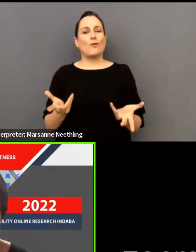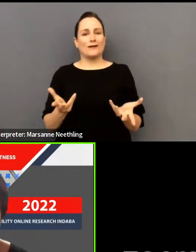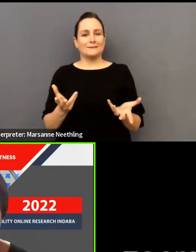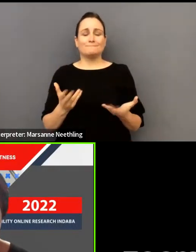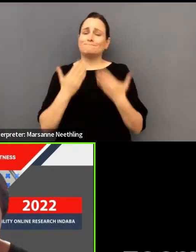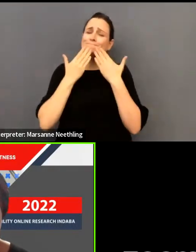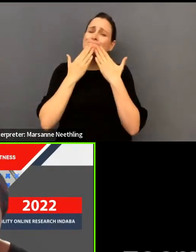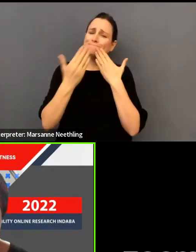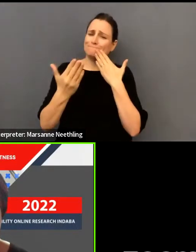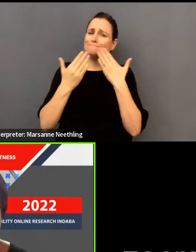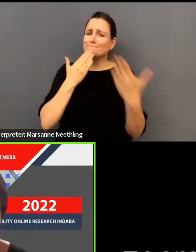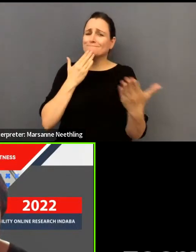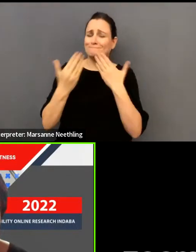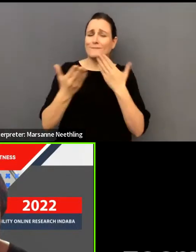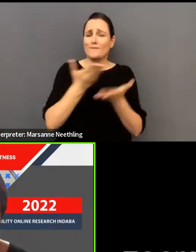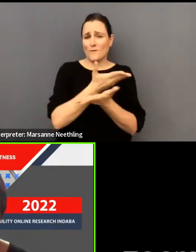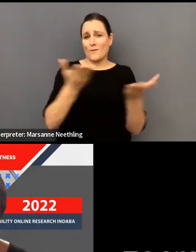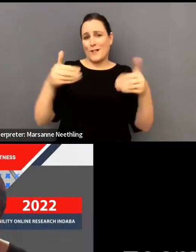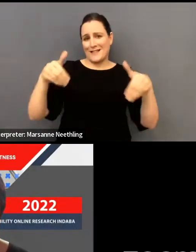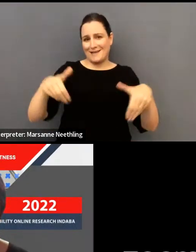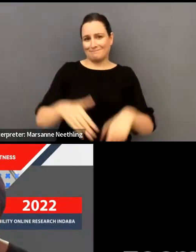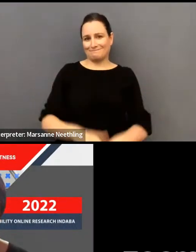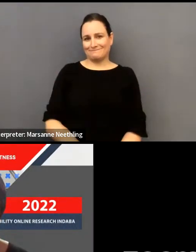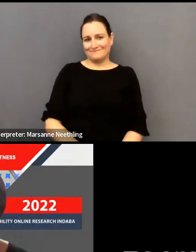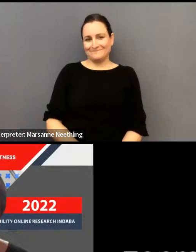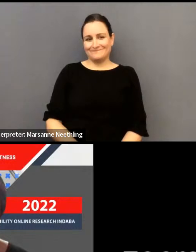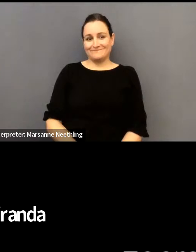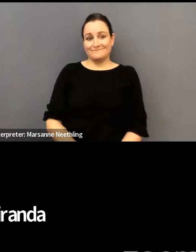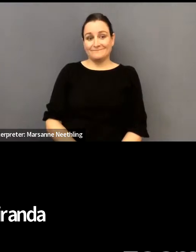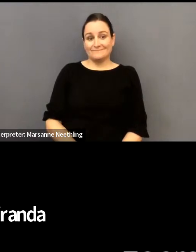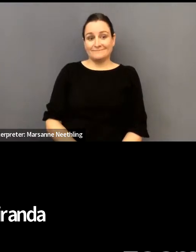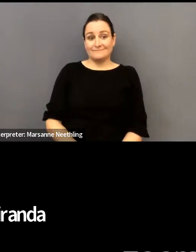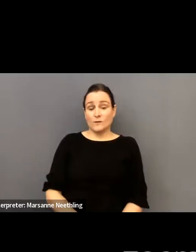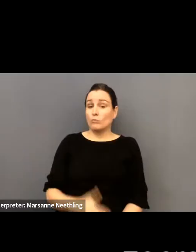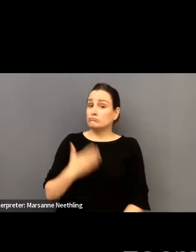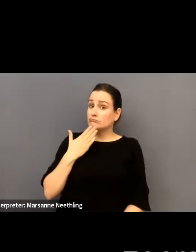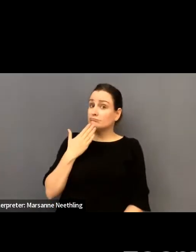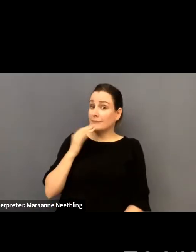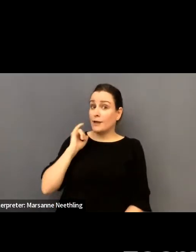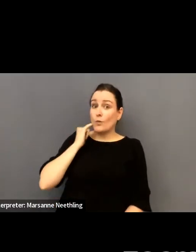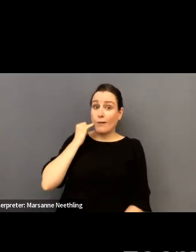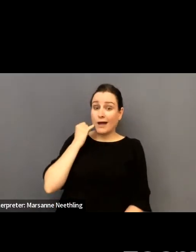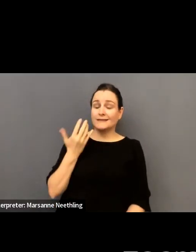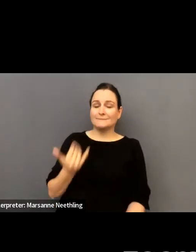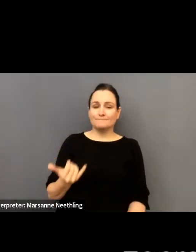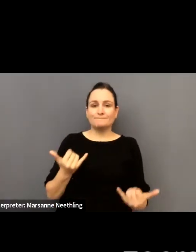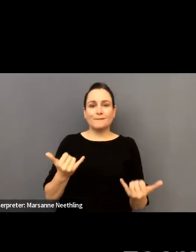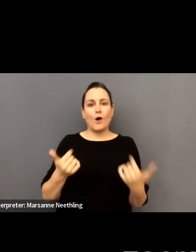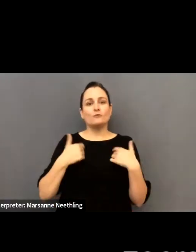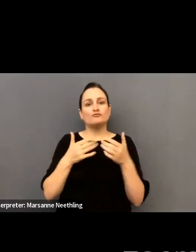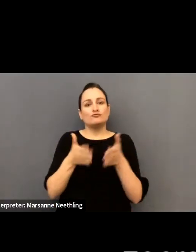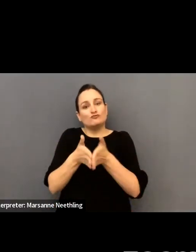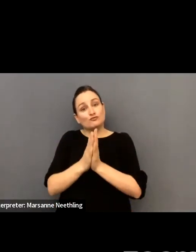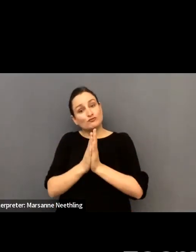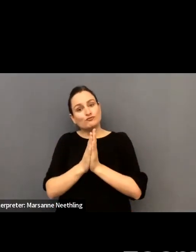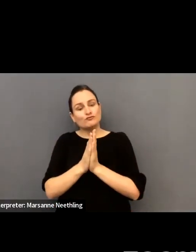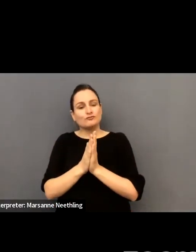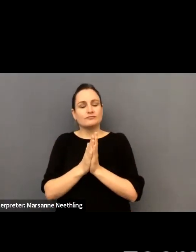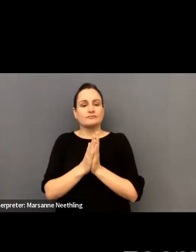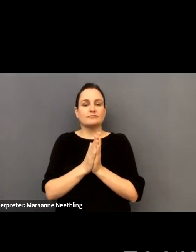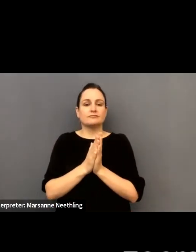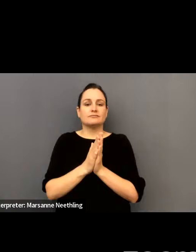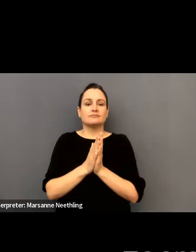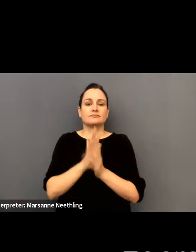you to everybody present as well. Thank you so much, Marty. I now want to move on to